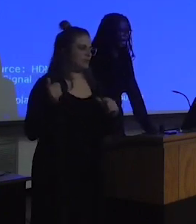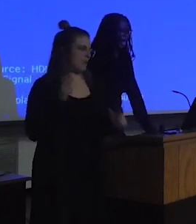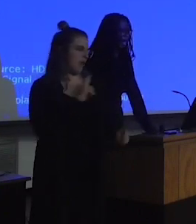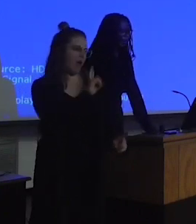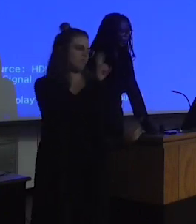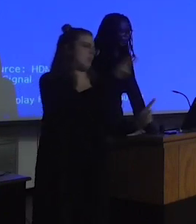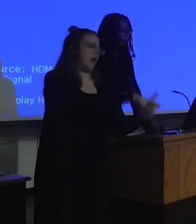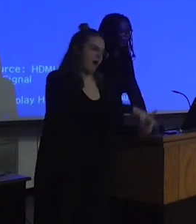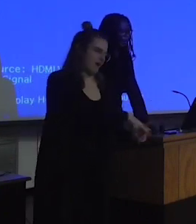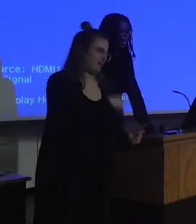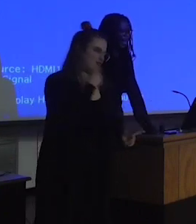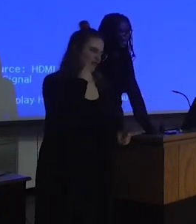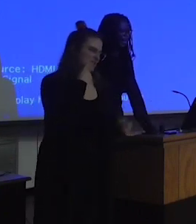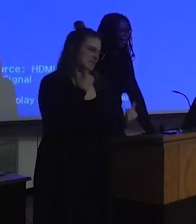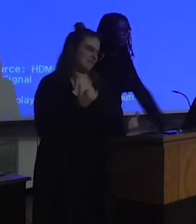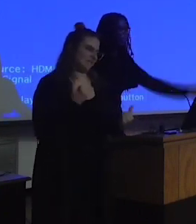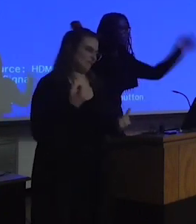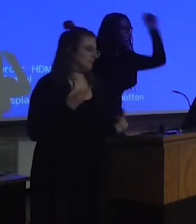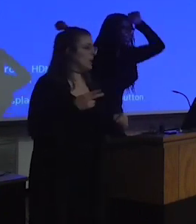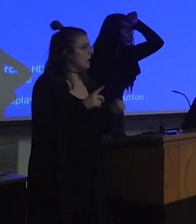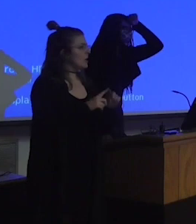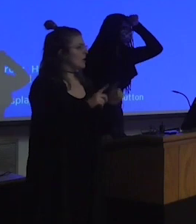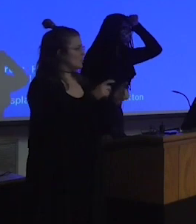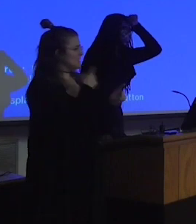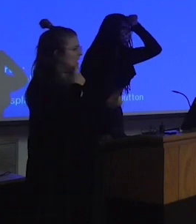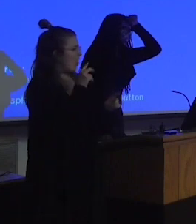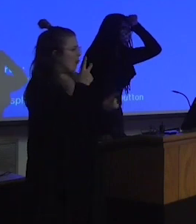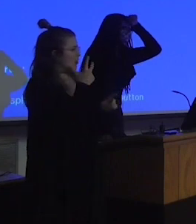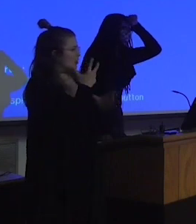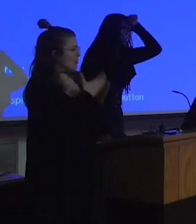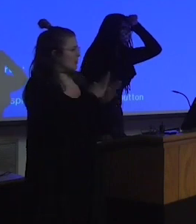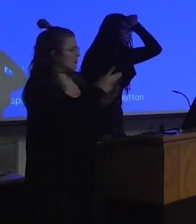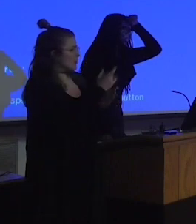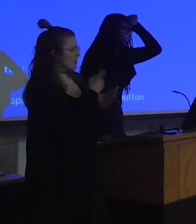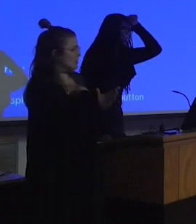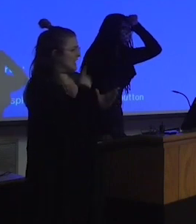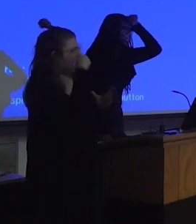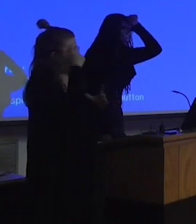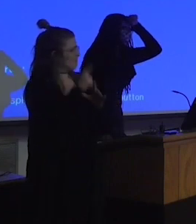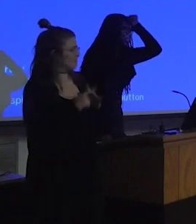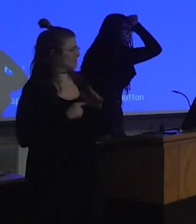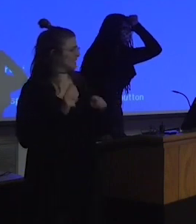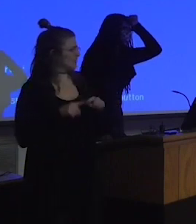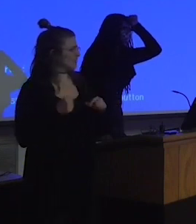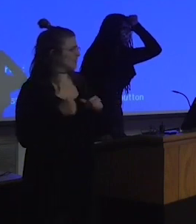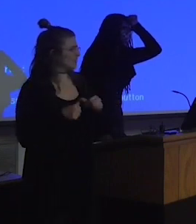applied. And I'm sorry, there was, like, a third part to your question that, like,